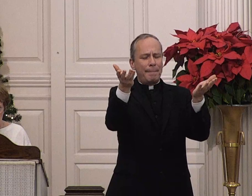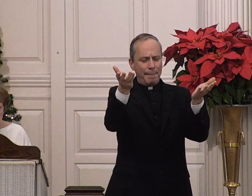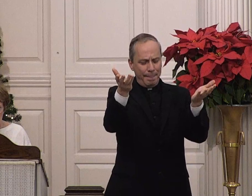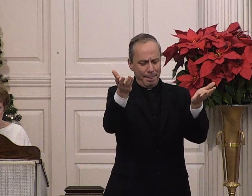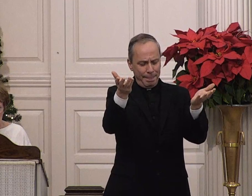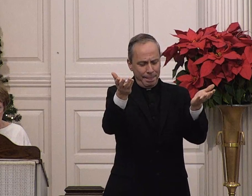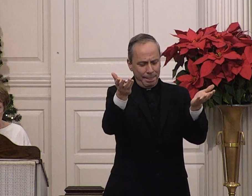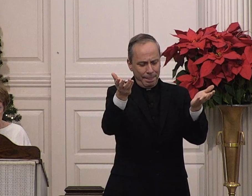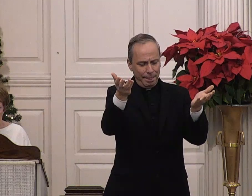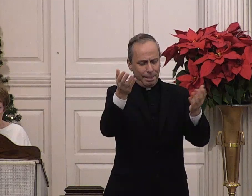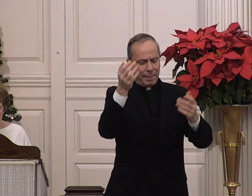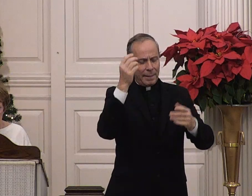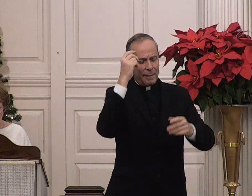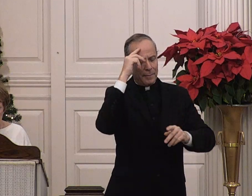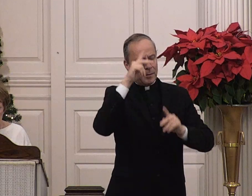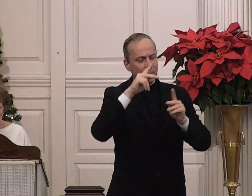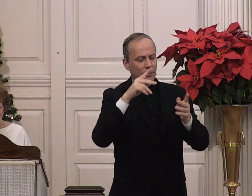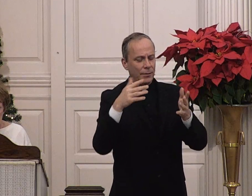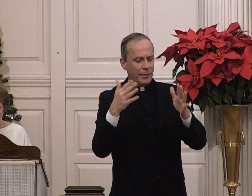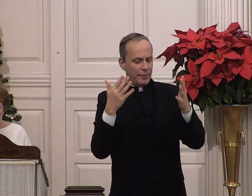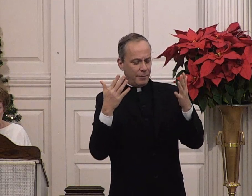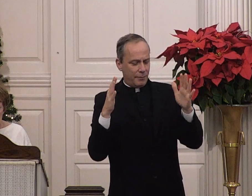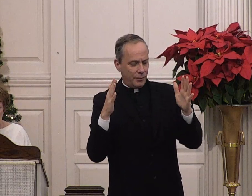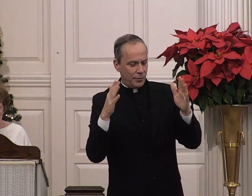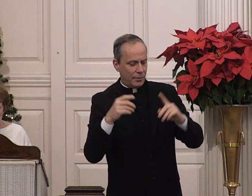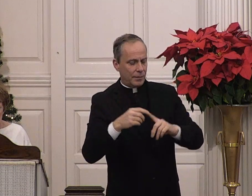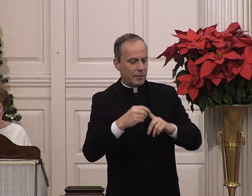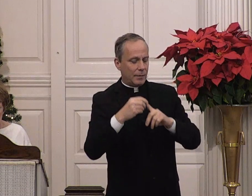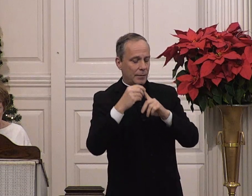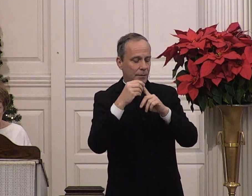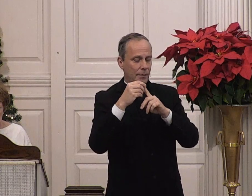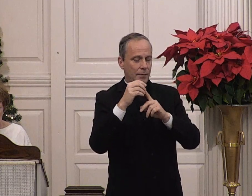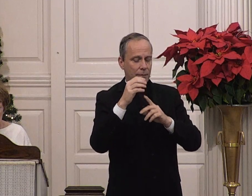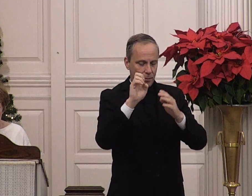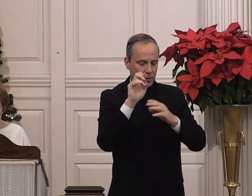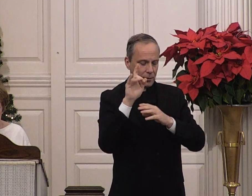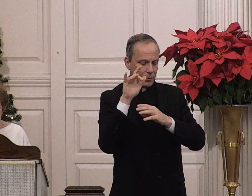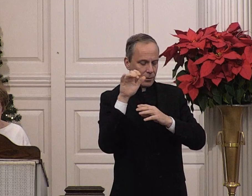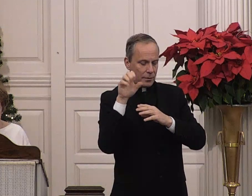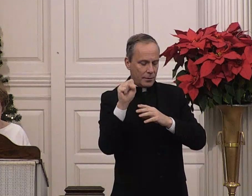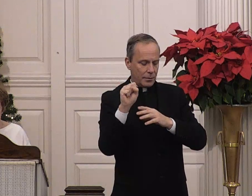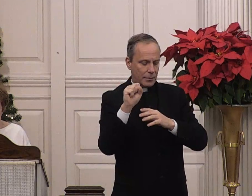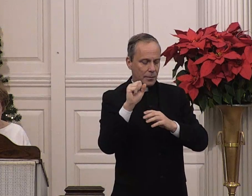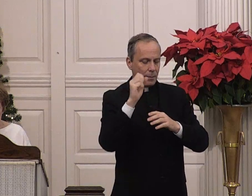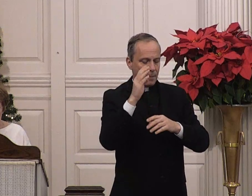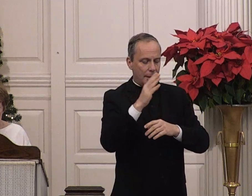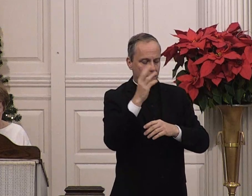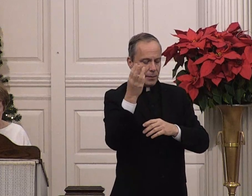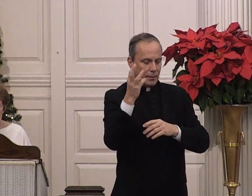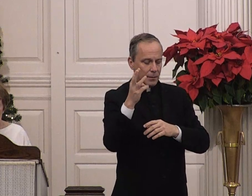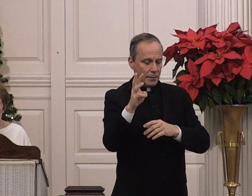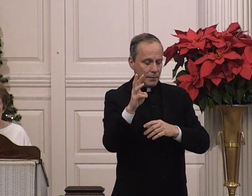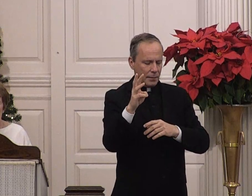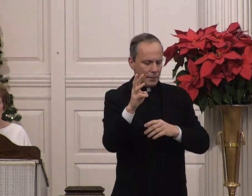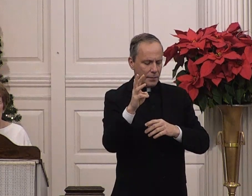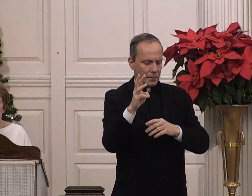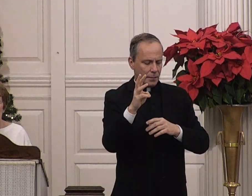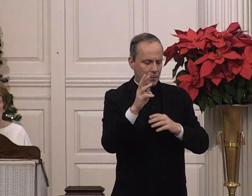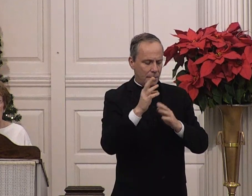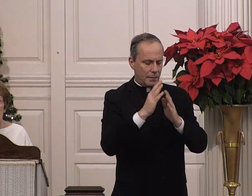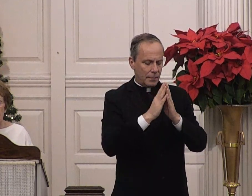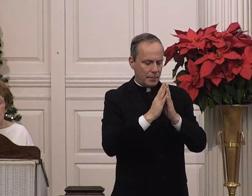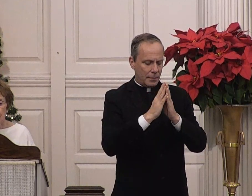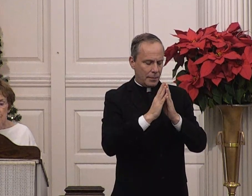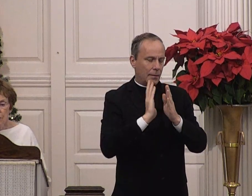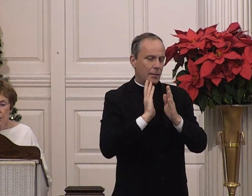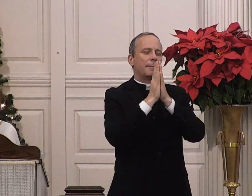For those who have died, especially Pope Emeritus Benedict XVI, we pray to the